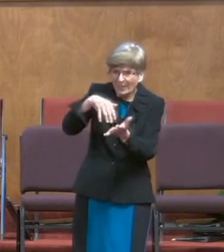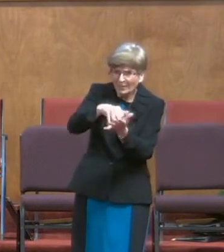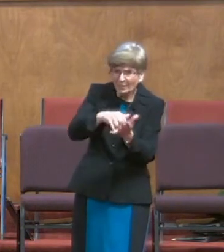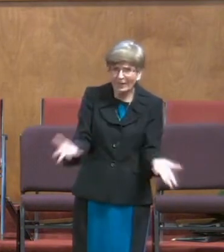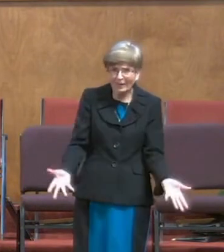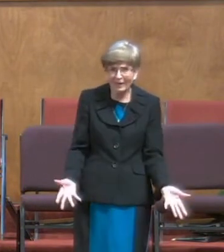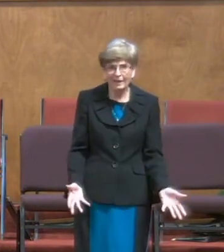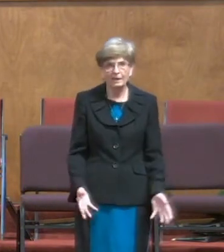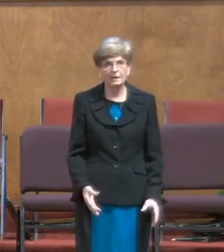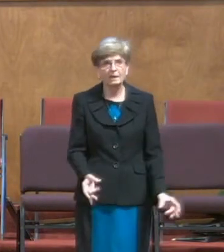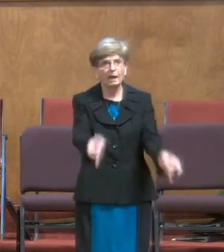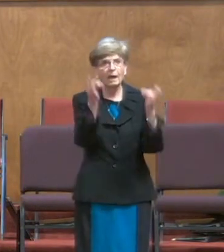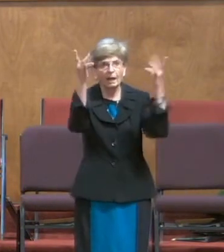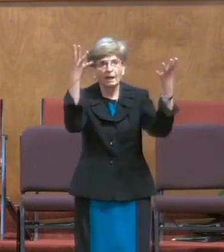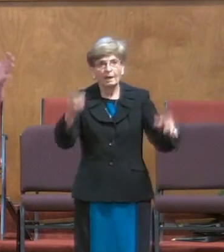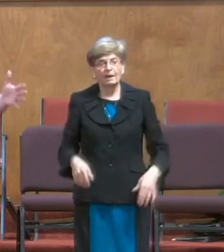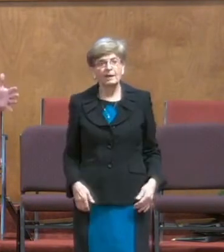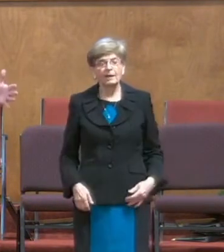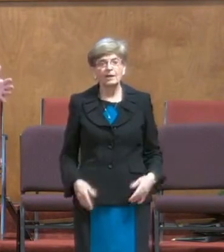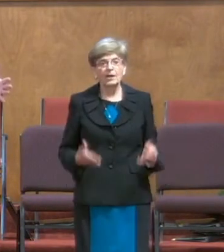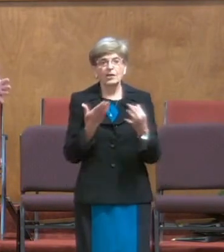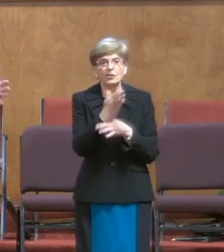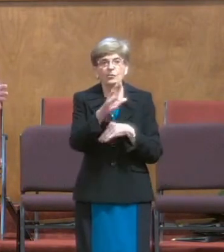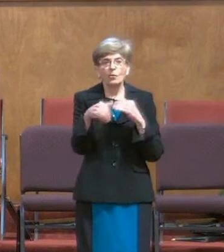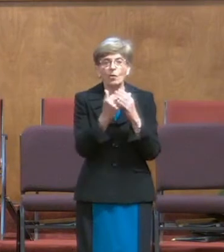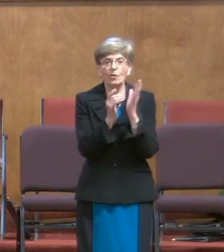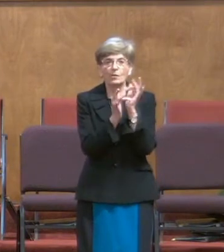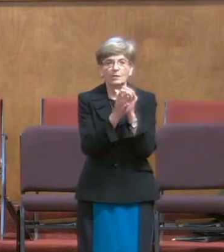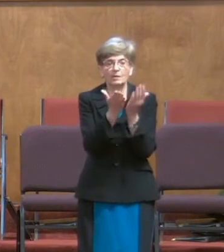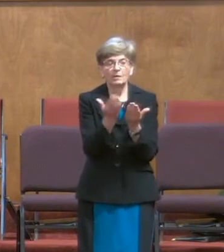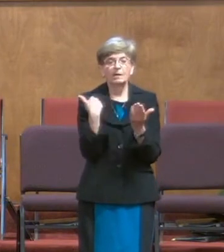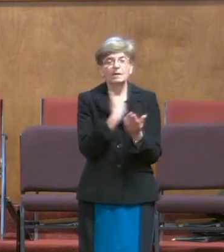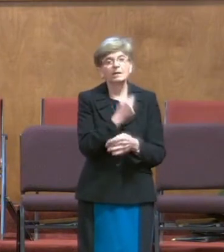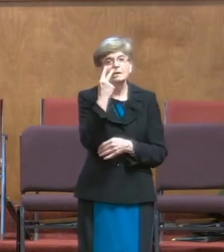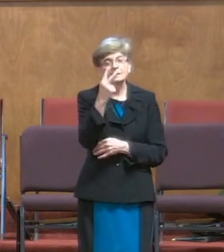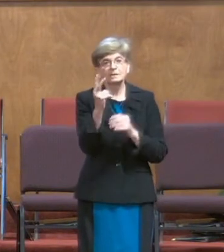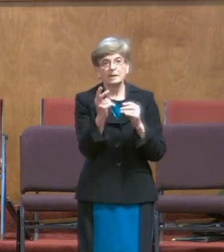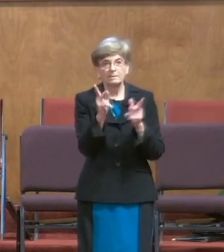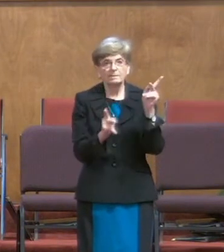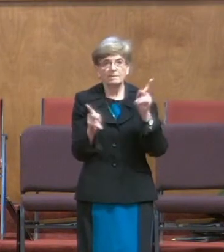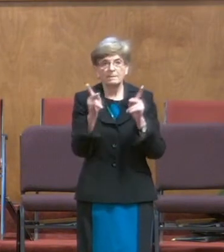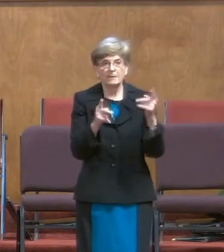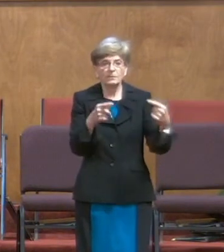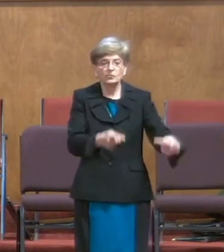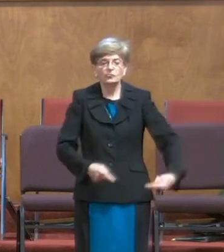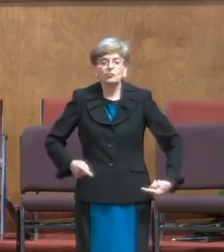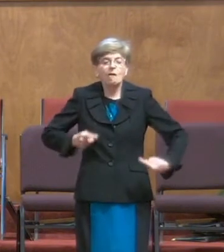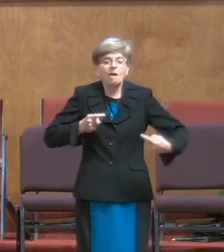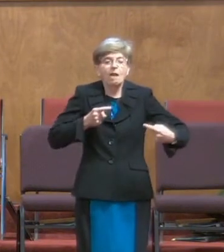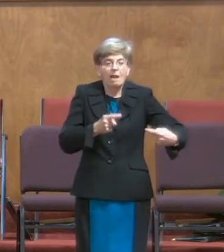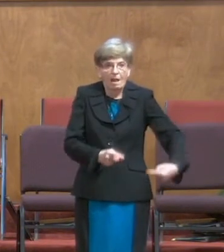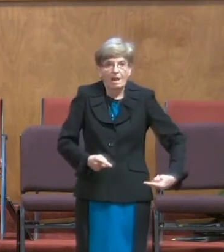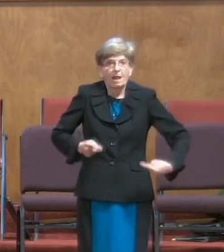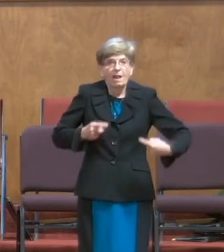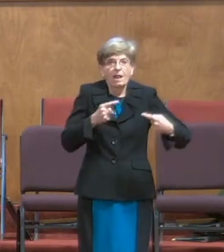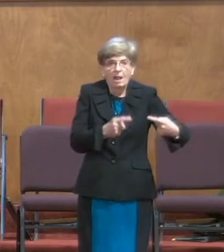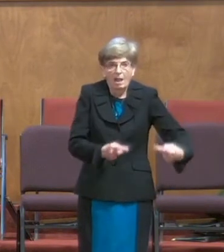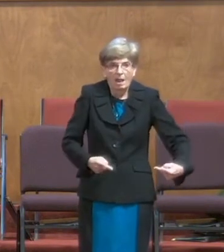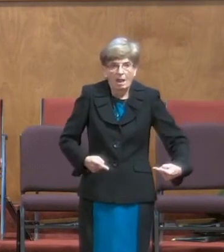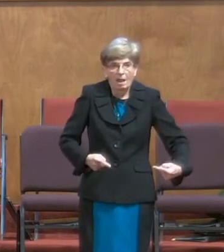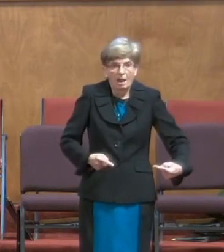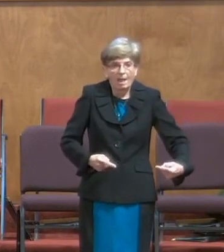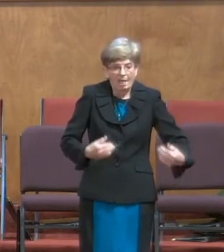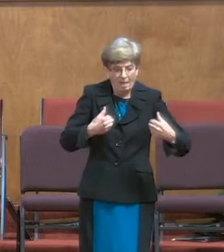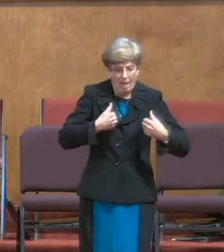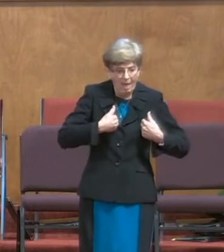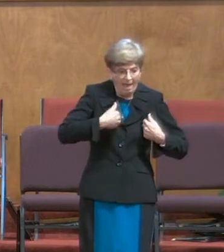a shame. Because all throughout the scriptures, we see people wrestling with their faith and wrestling with their doubts.